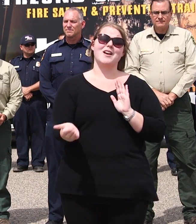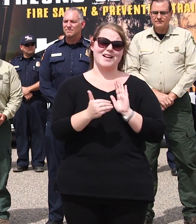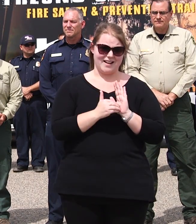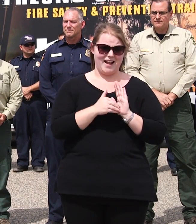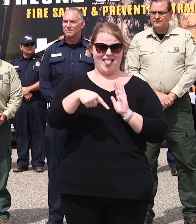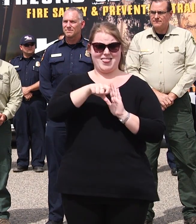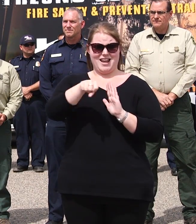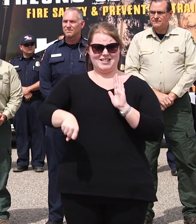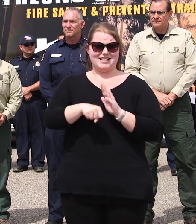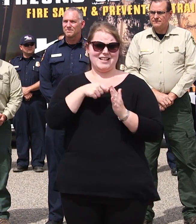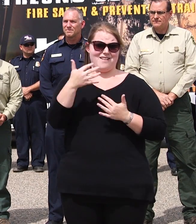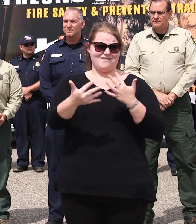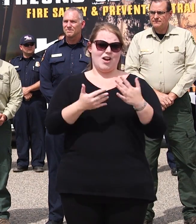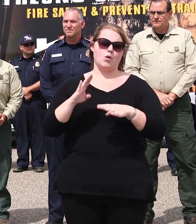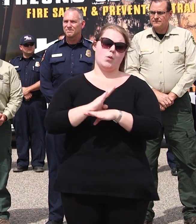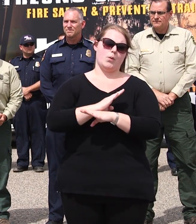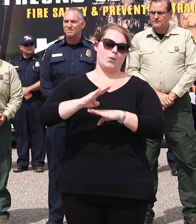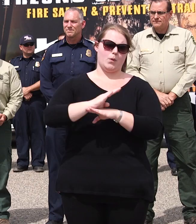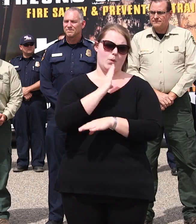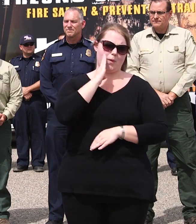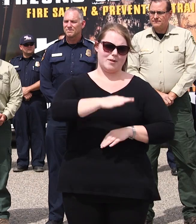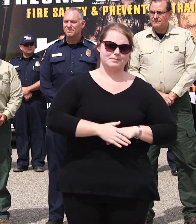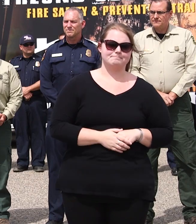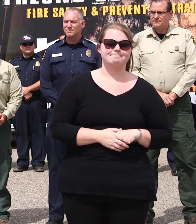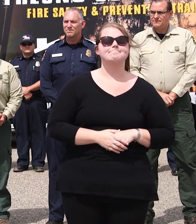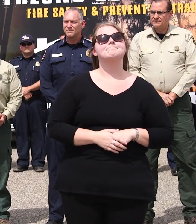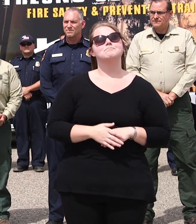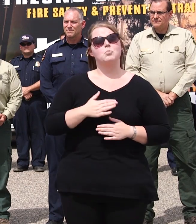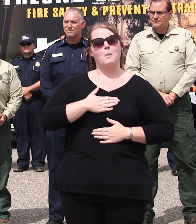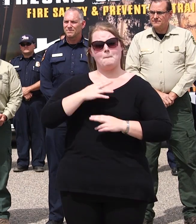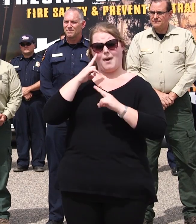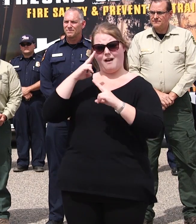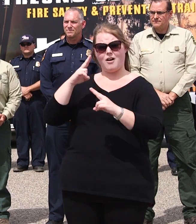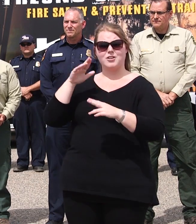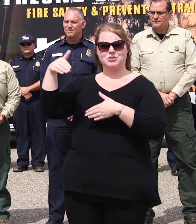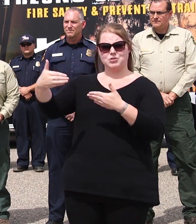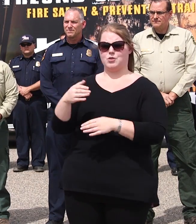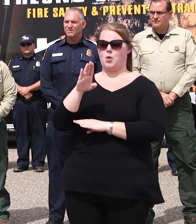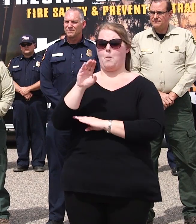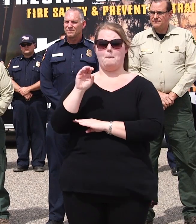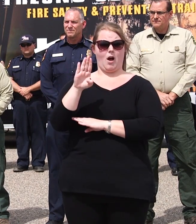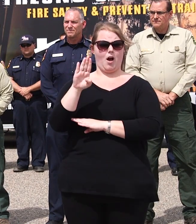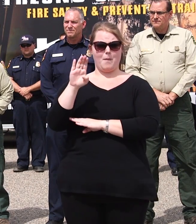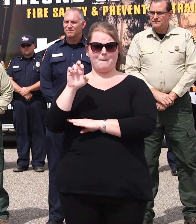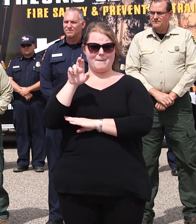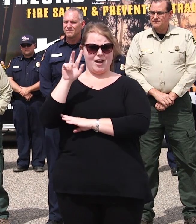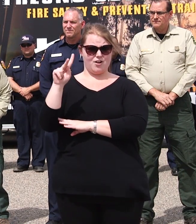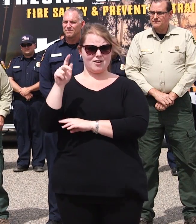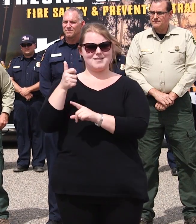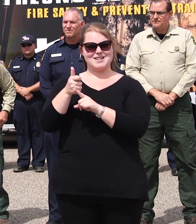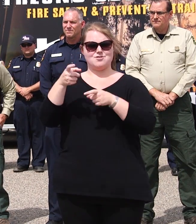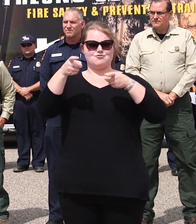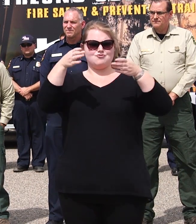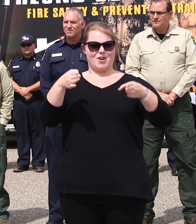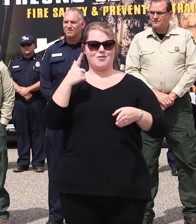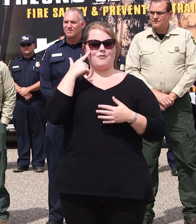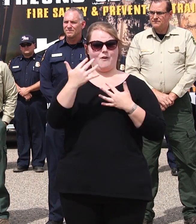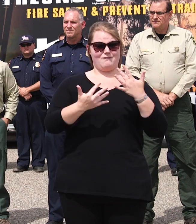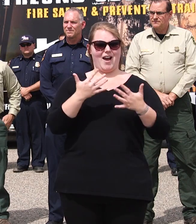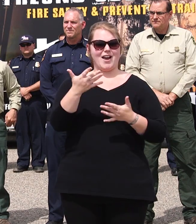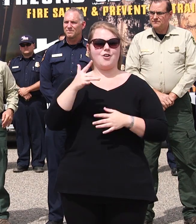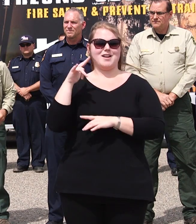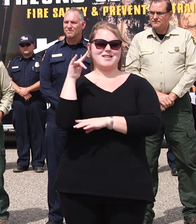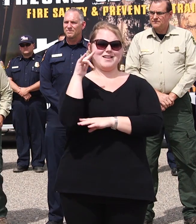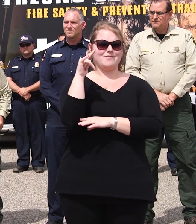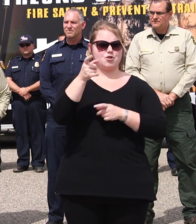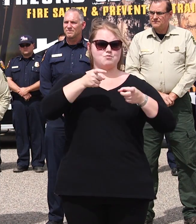season. Now it's my pleasure to introduce Bob Baird. He's the Director of Fire and Aviation Management in